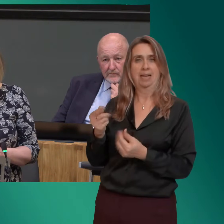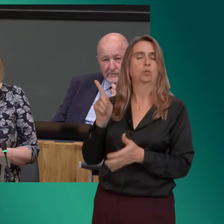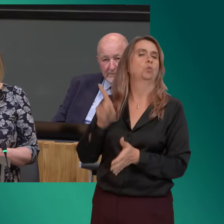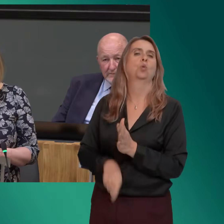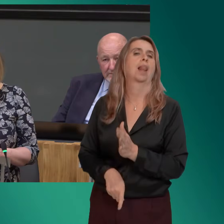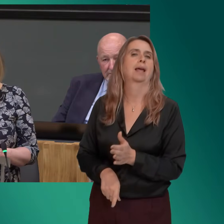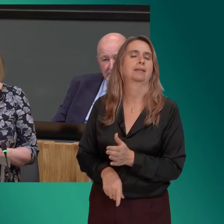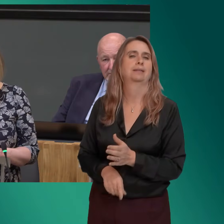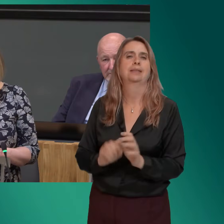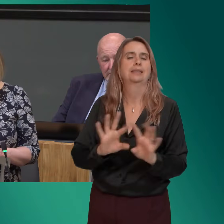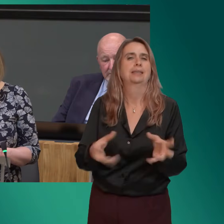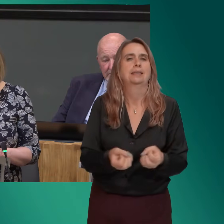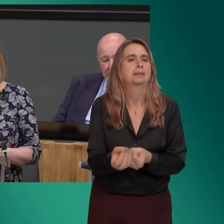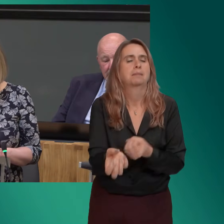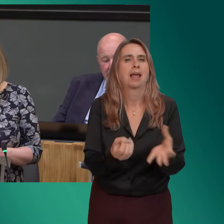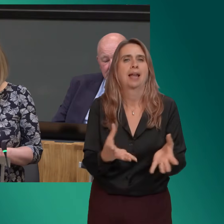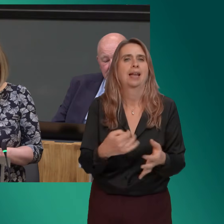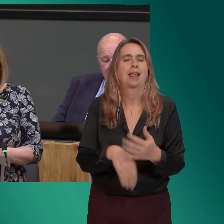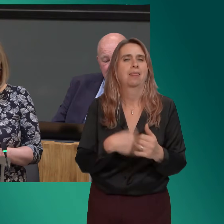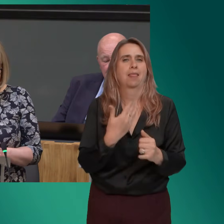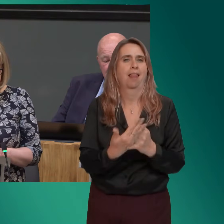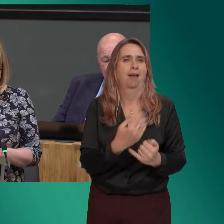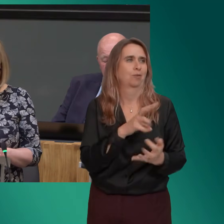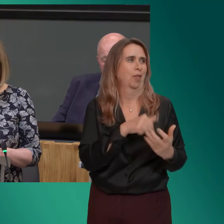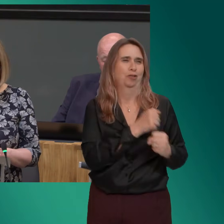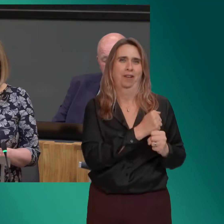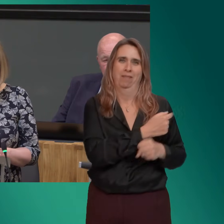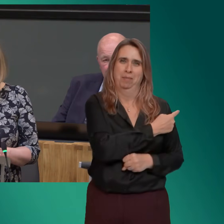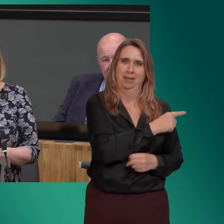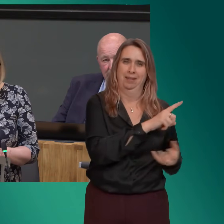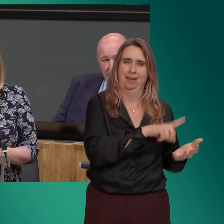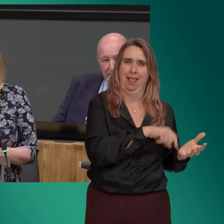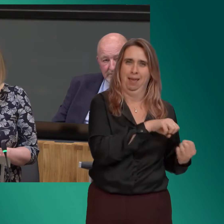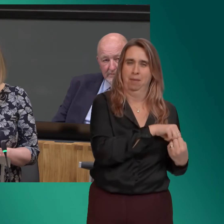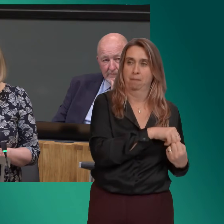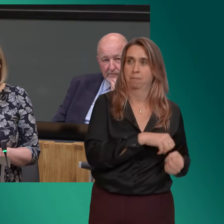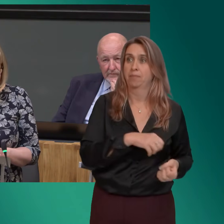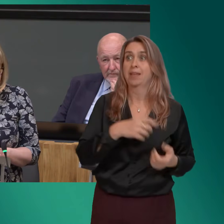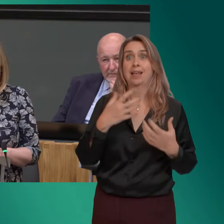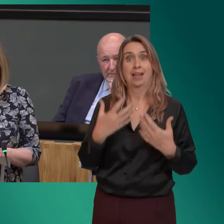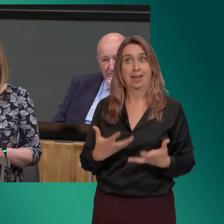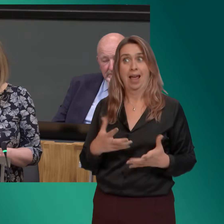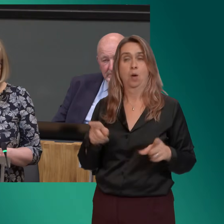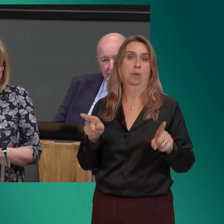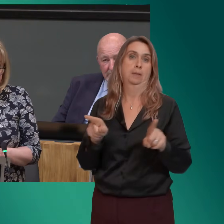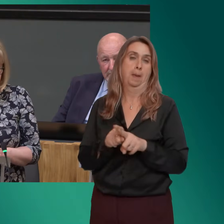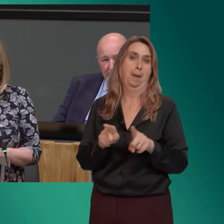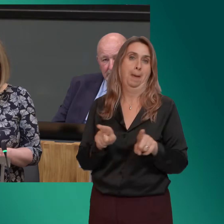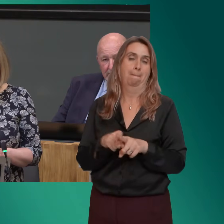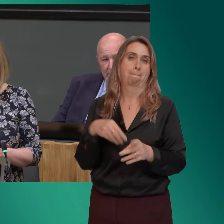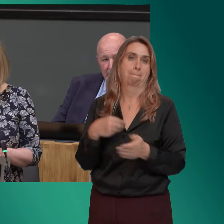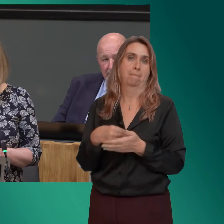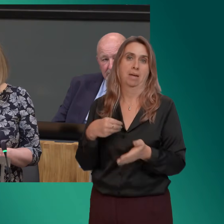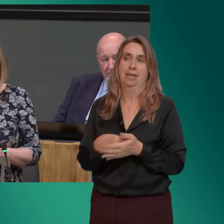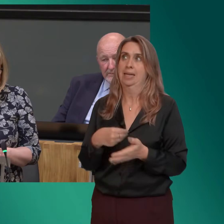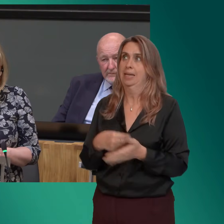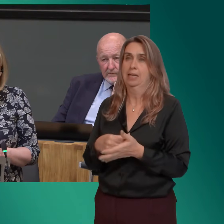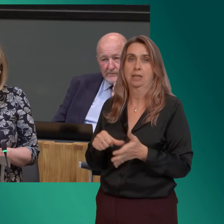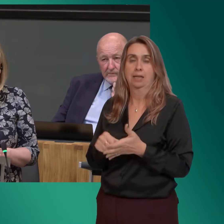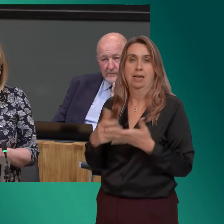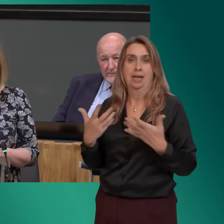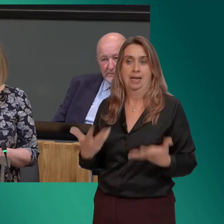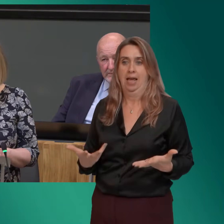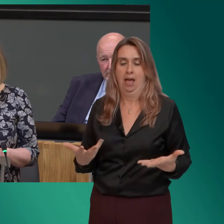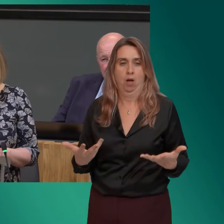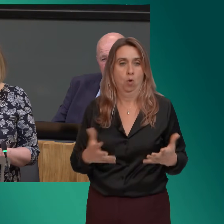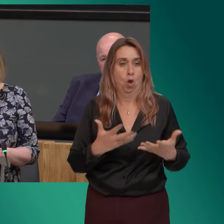to be allocated in the final Welsh Government budget. Now, we face exactly the same funding pressures with rising